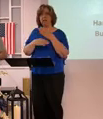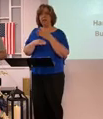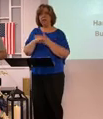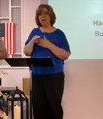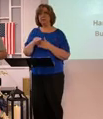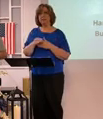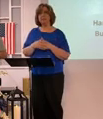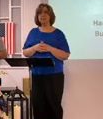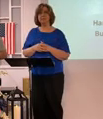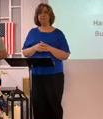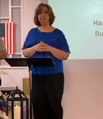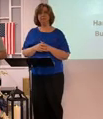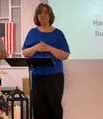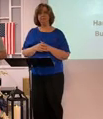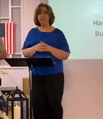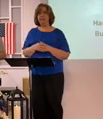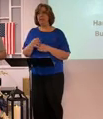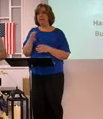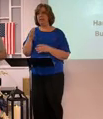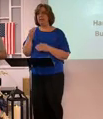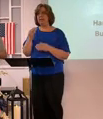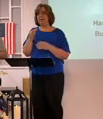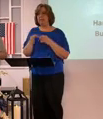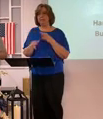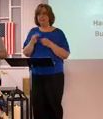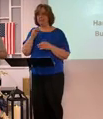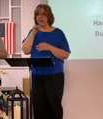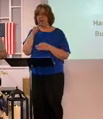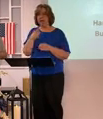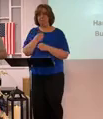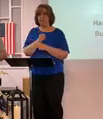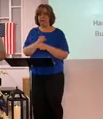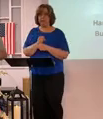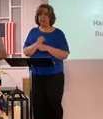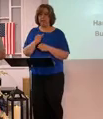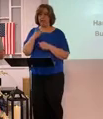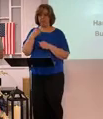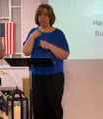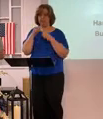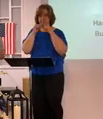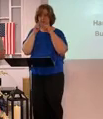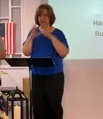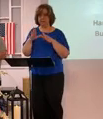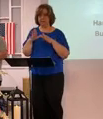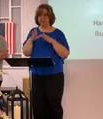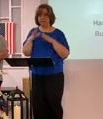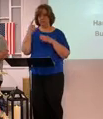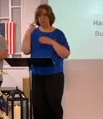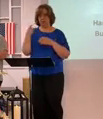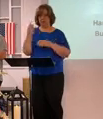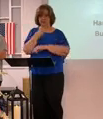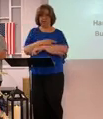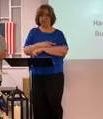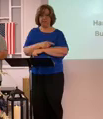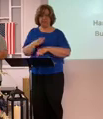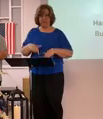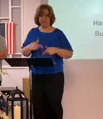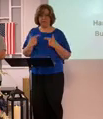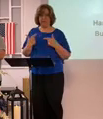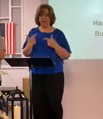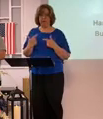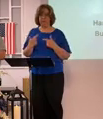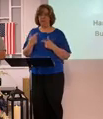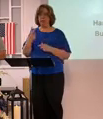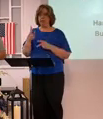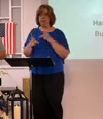even if he didn't make it, I was blessed to have him for the days I had him. And, you know, people in